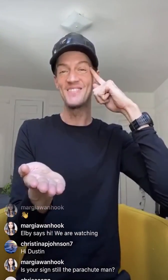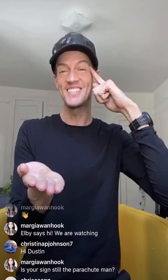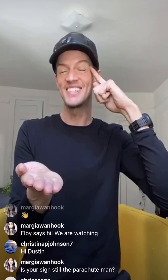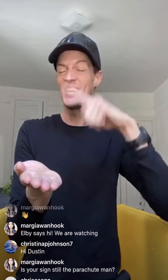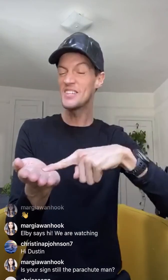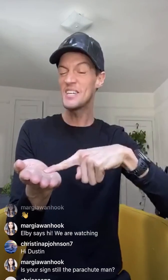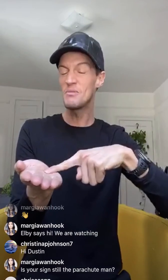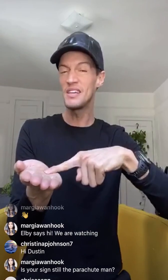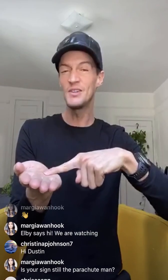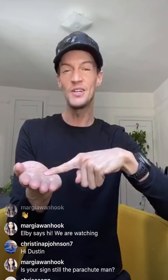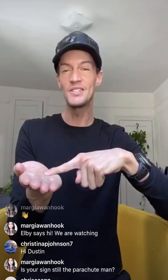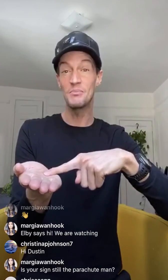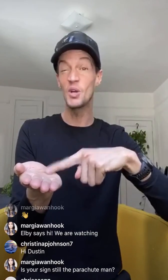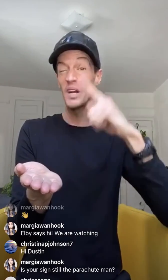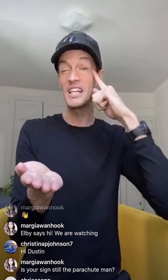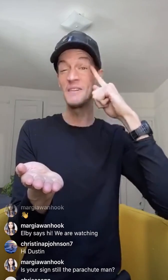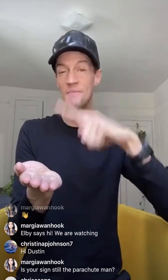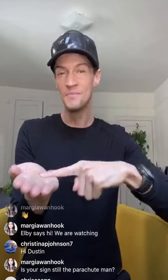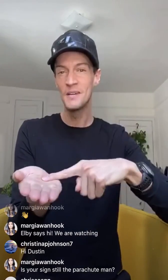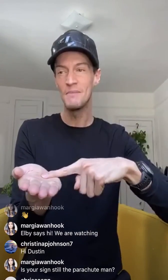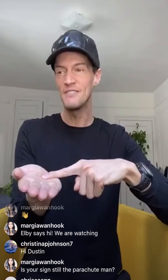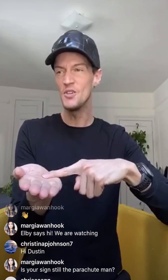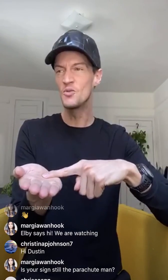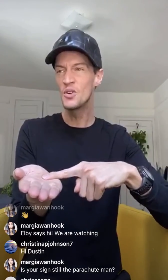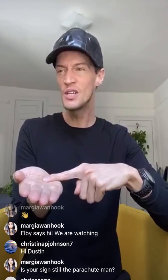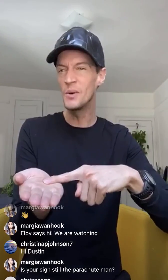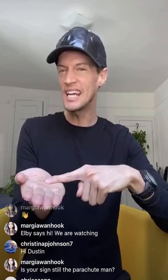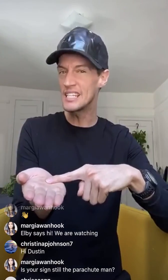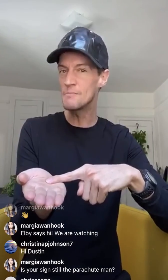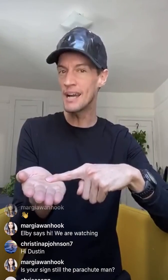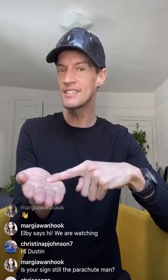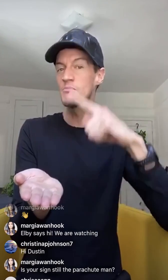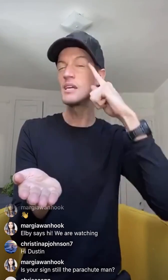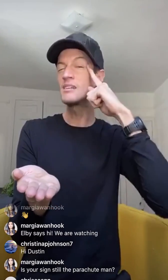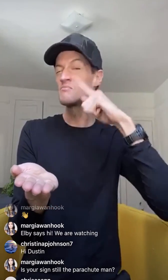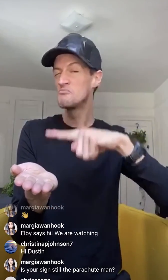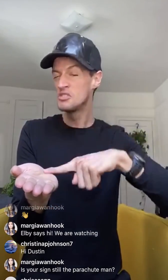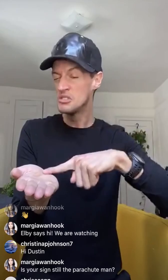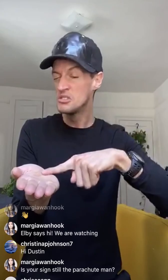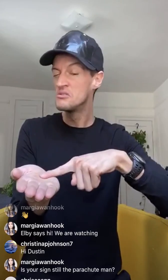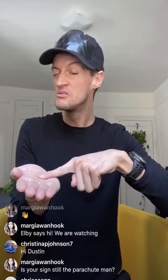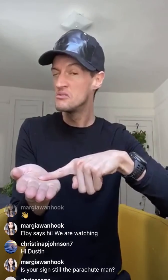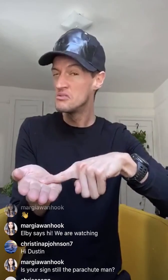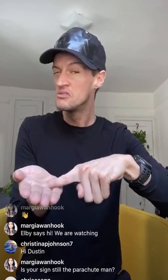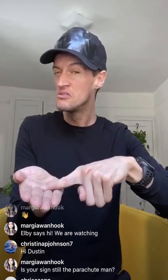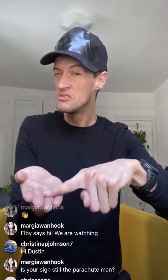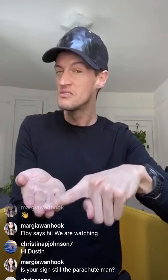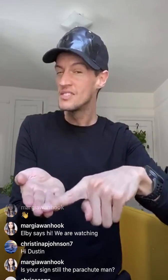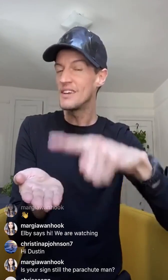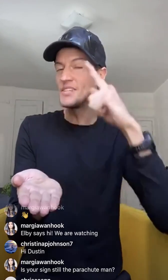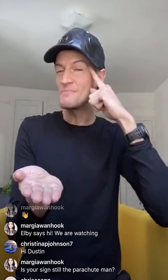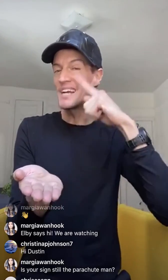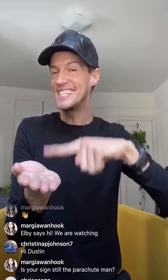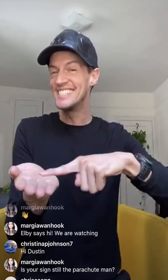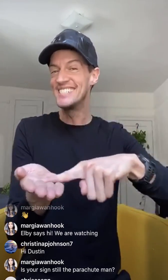So like you look and, oh yeah, I noticed that. But if you want to examine, it takes a